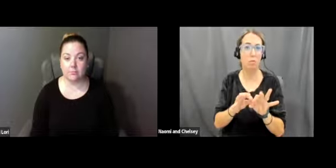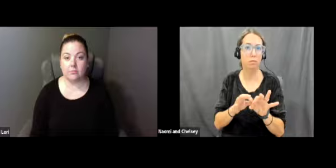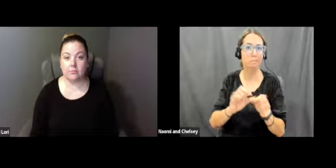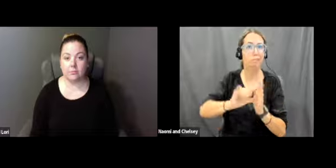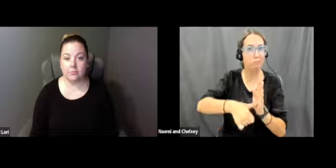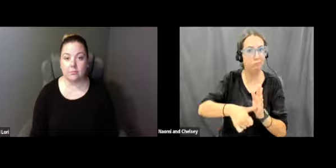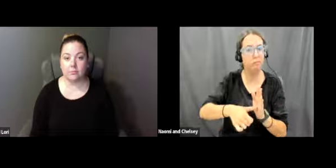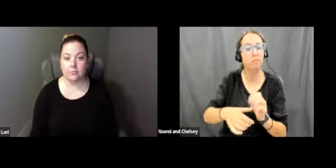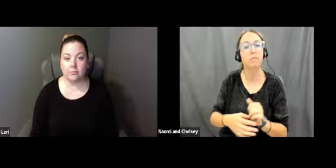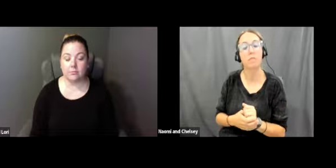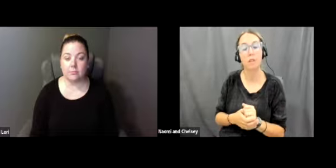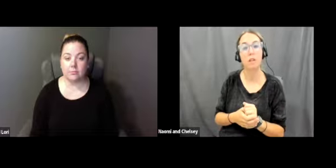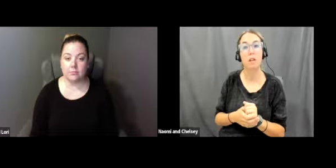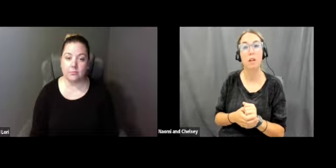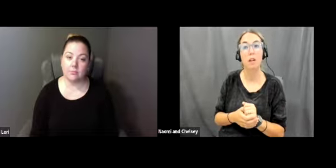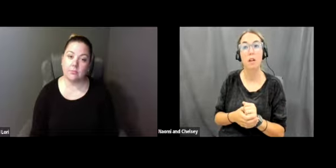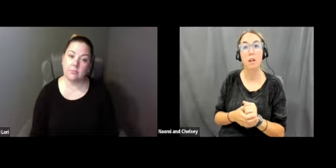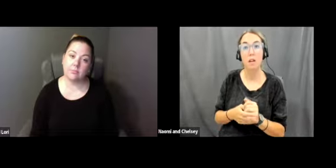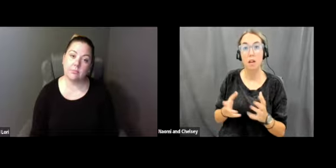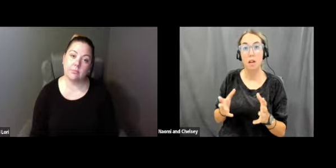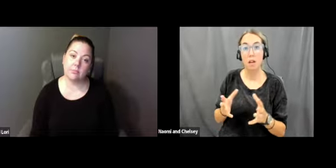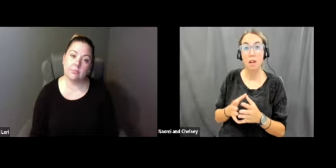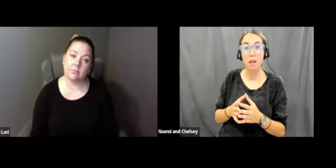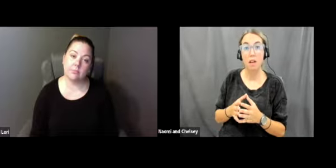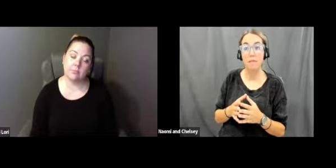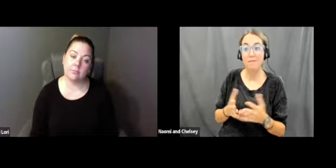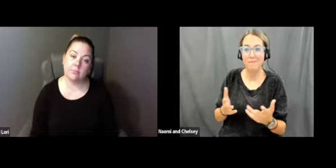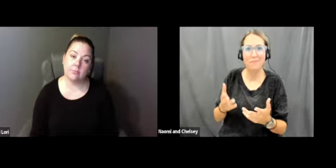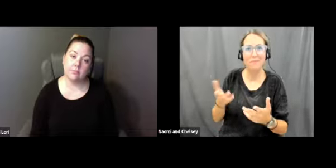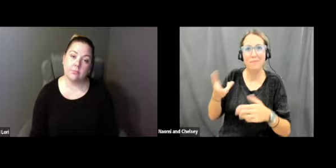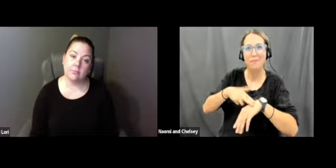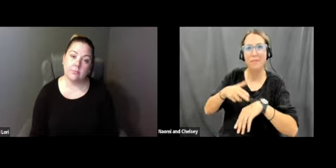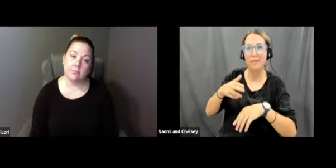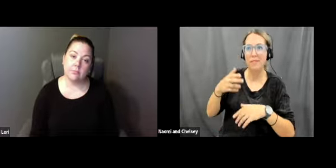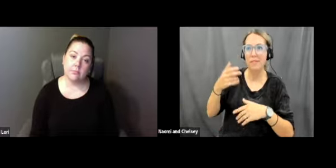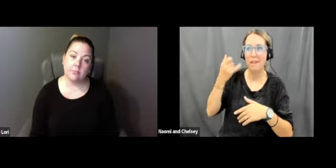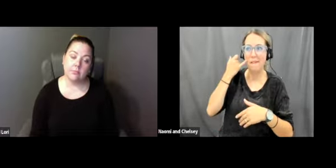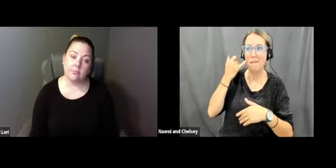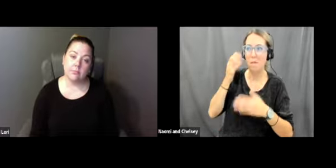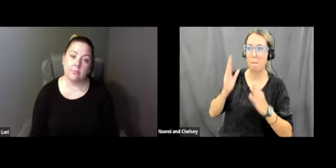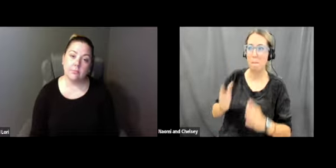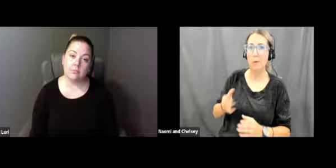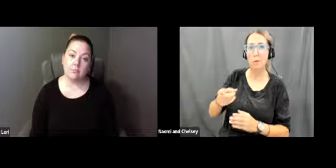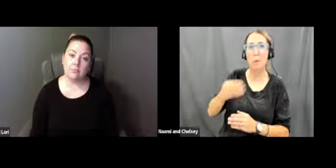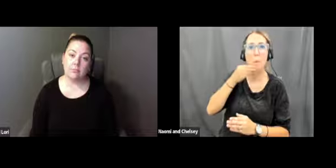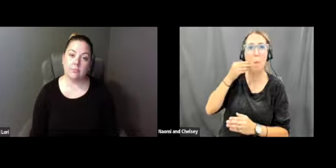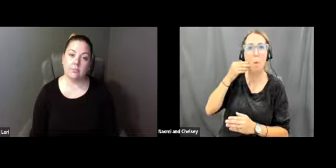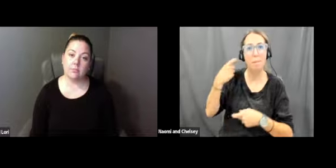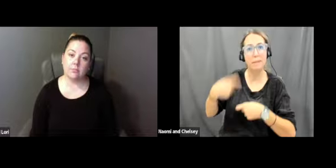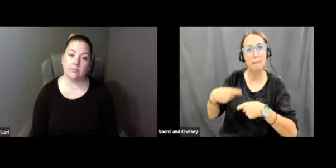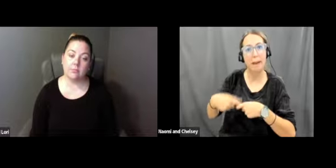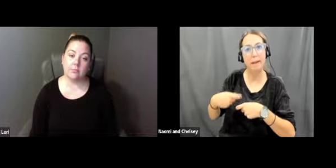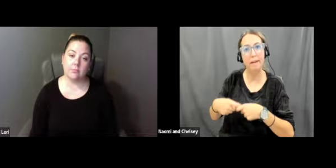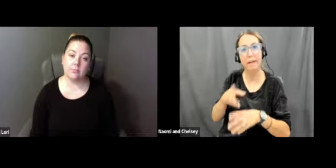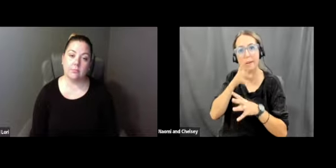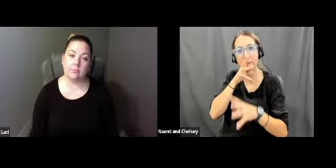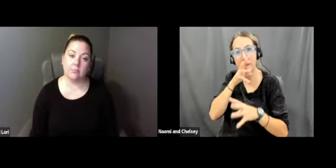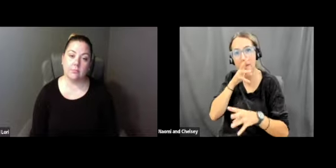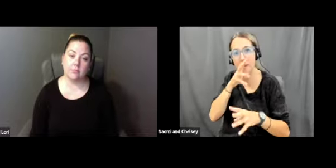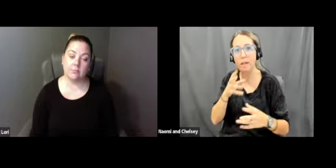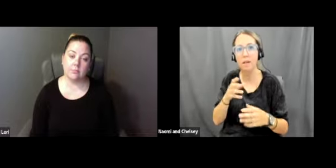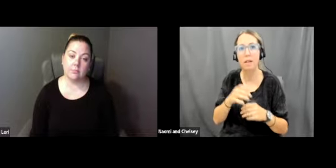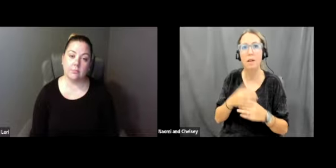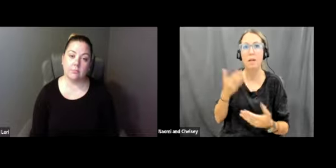everybody recognizes that, like, okay, if somebody speaks Spanish at home, then maybe, like, an